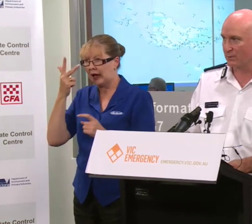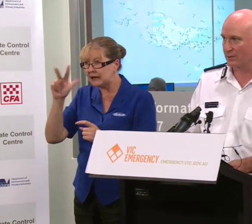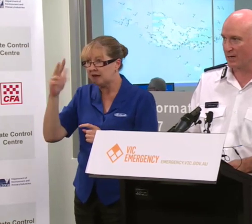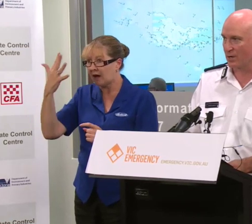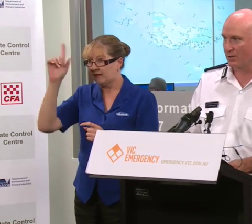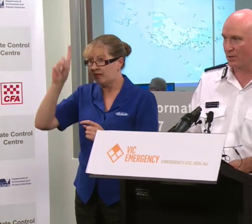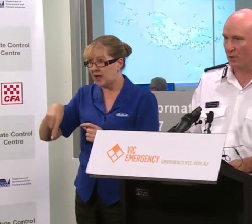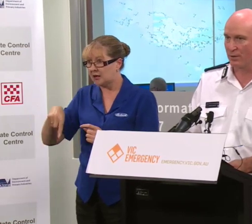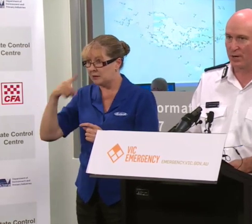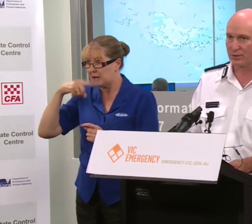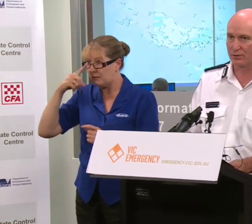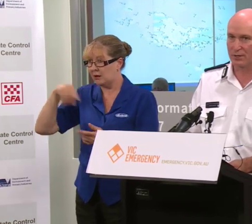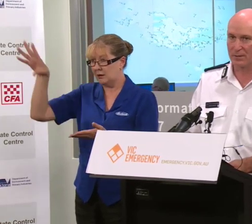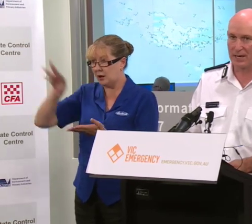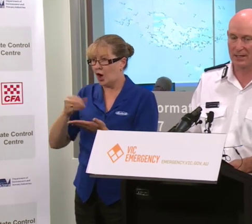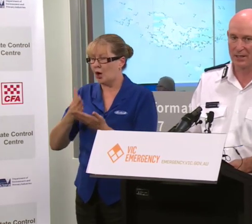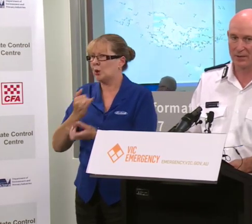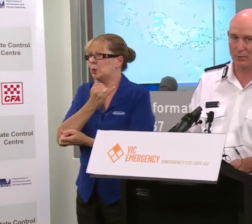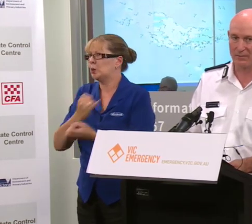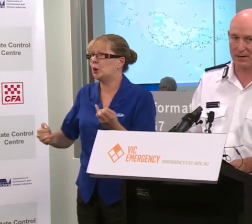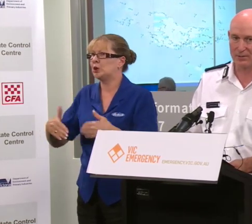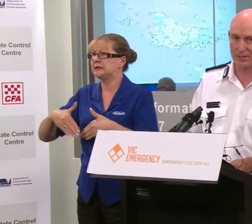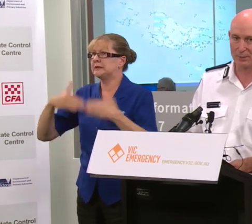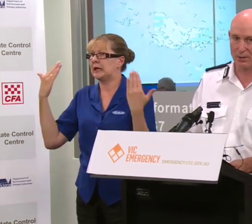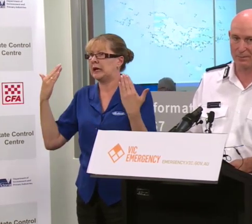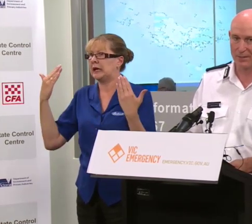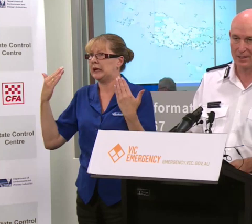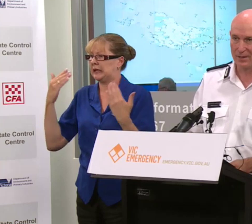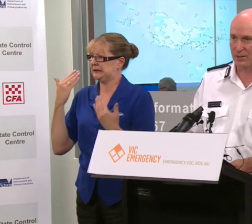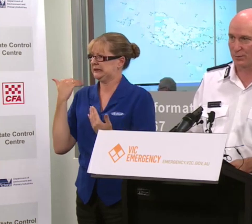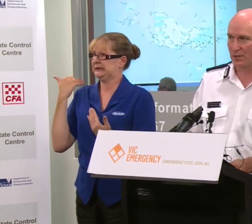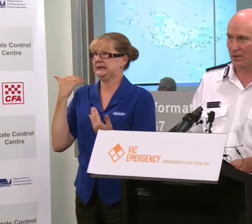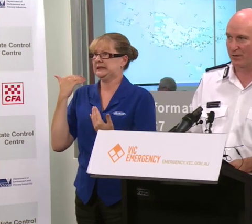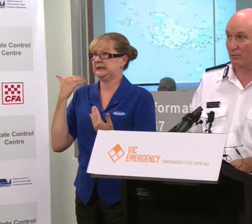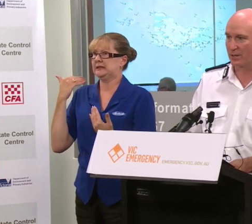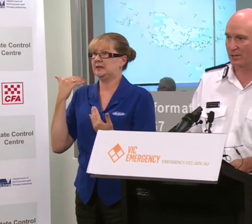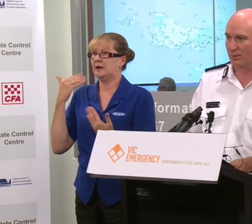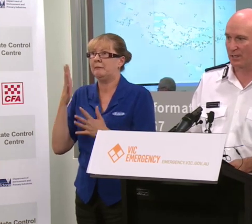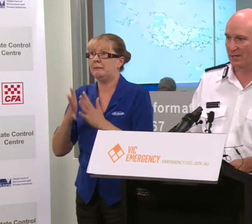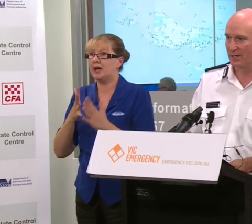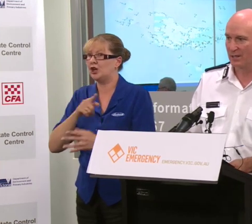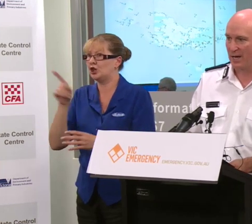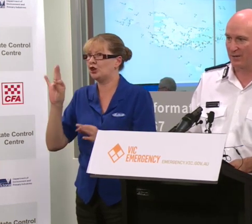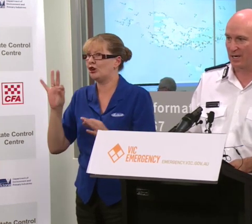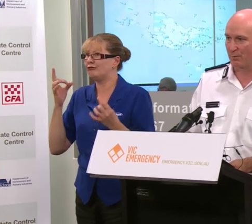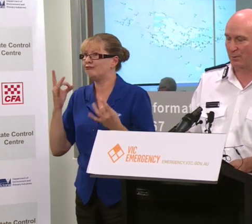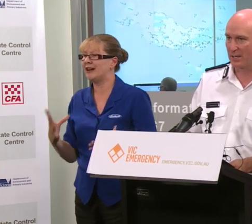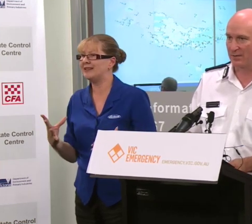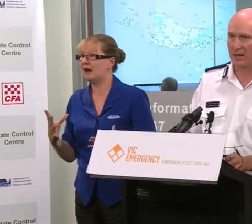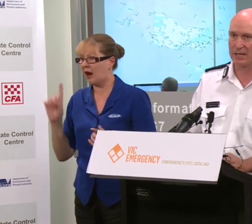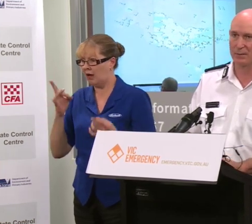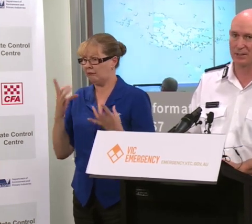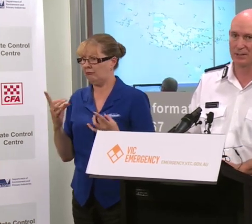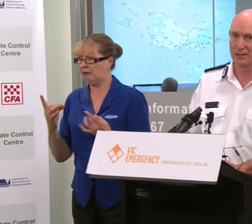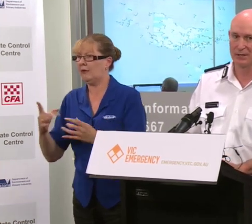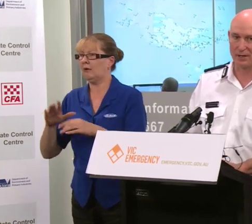85,000 people downloaded on the most extreme day that we've had for some time. That tells me that not everyone is prepared and they're getting prepared at the